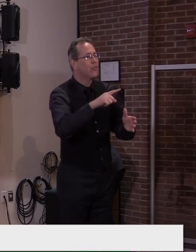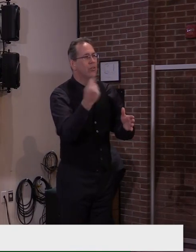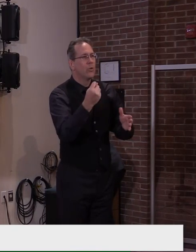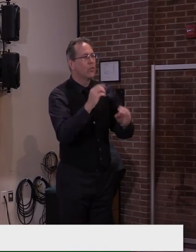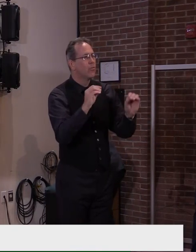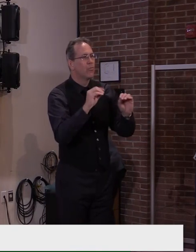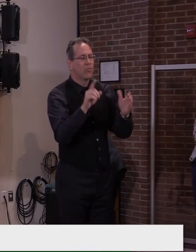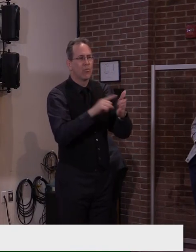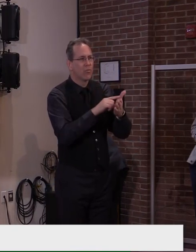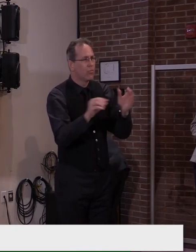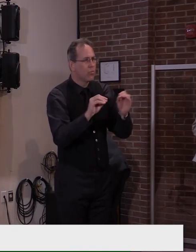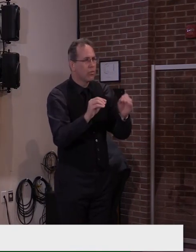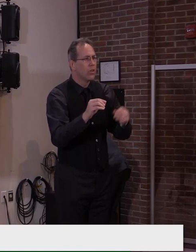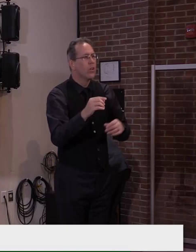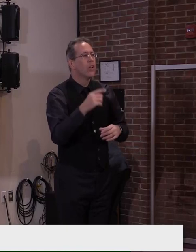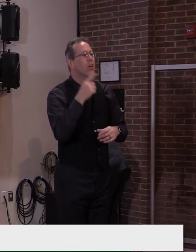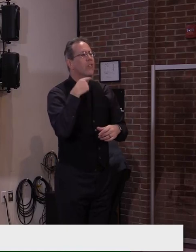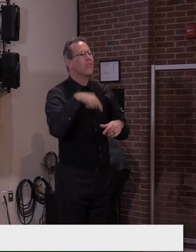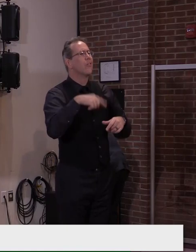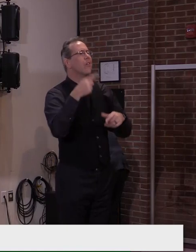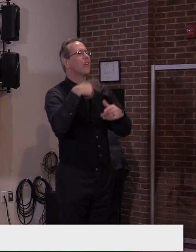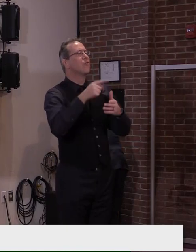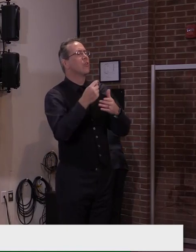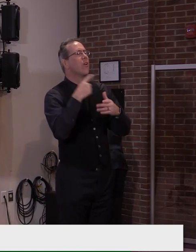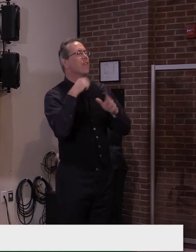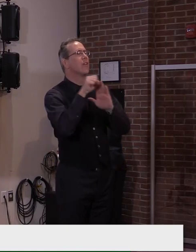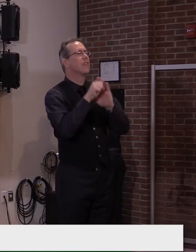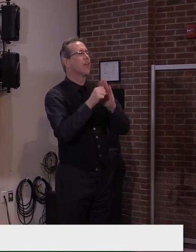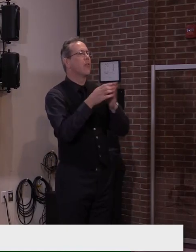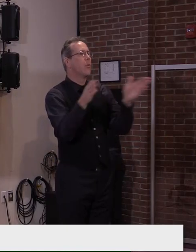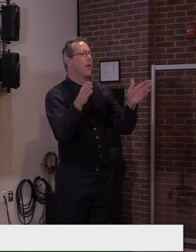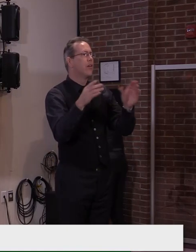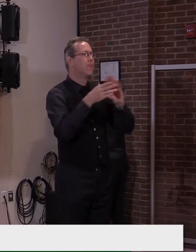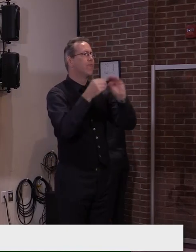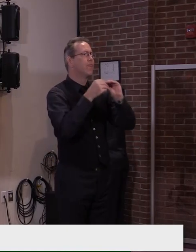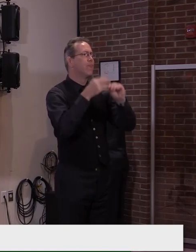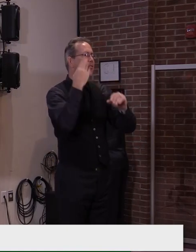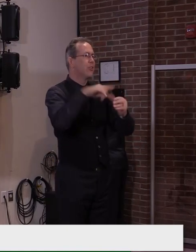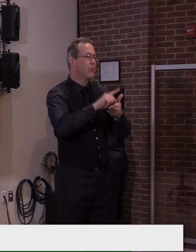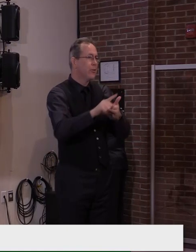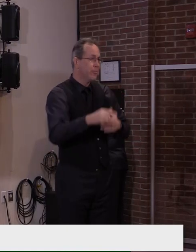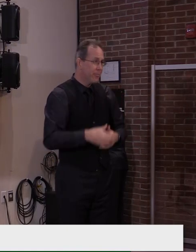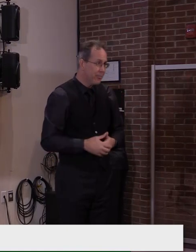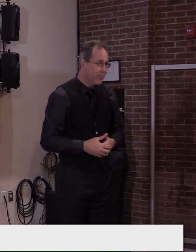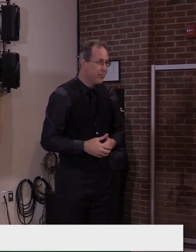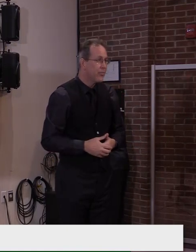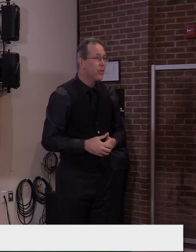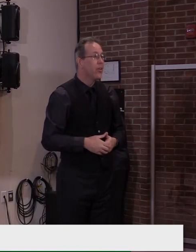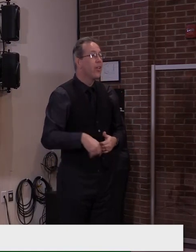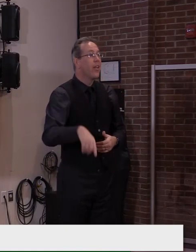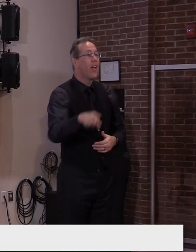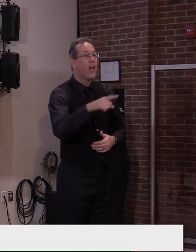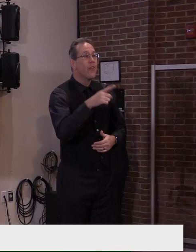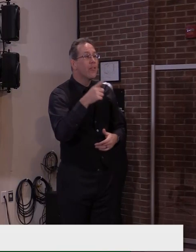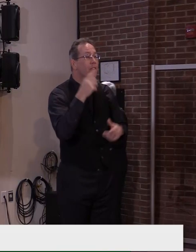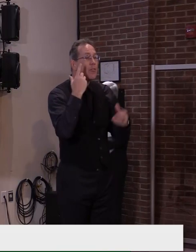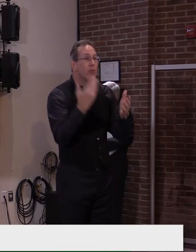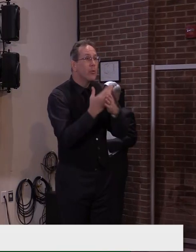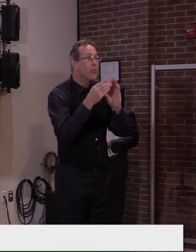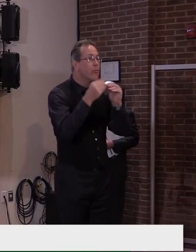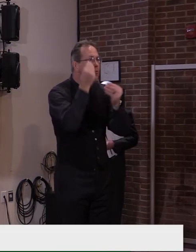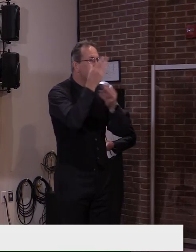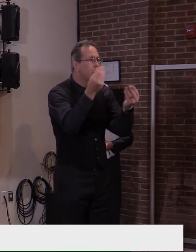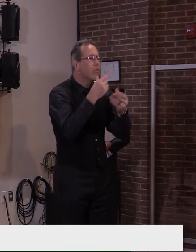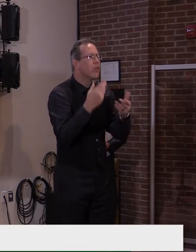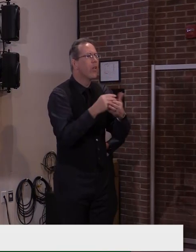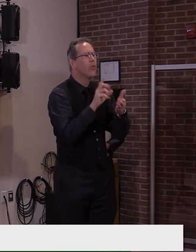as they typically do. We won't have a press briefing, but if anything comes up, we will distribute that information. And if